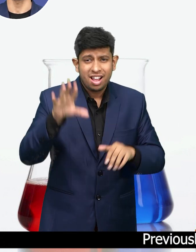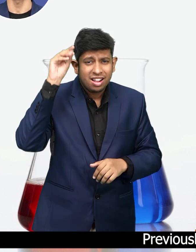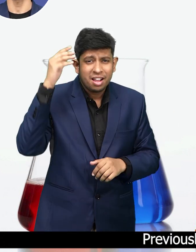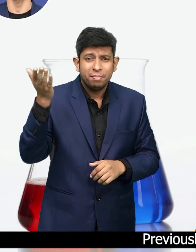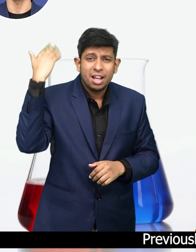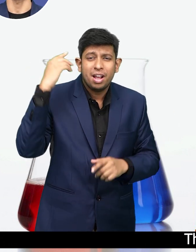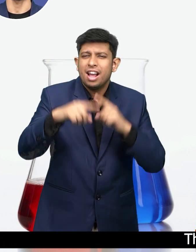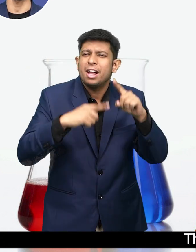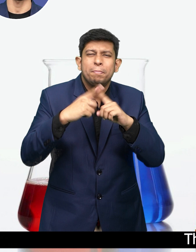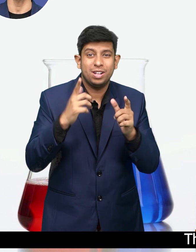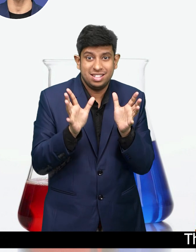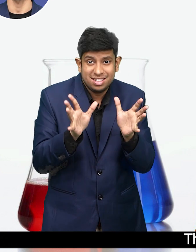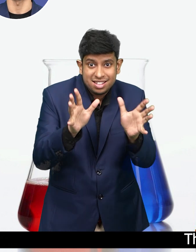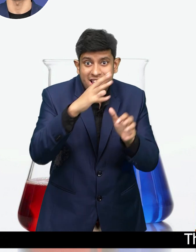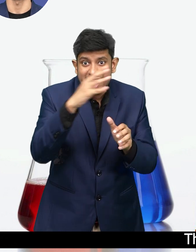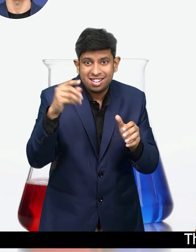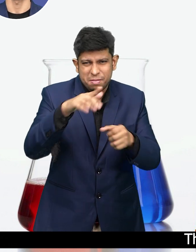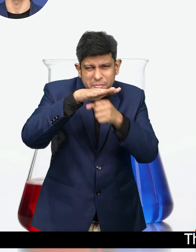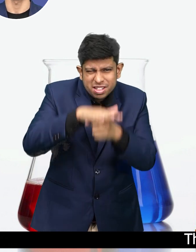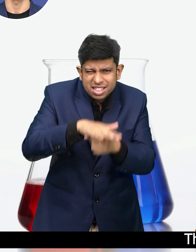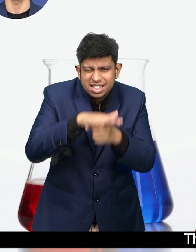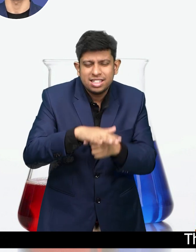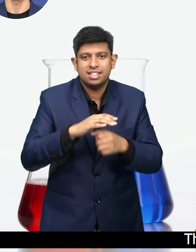Previously you have learnt about thrust and pressure.